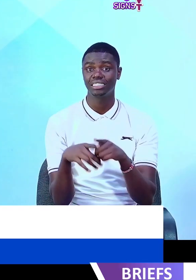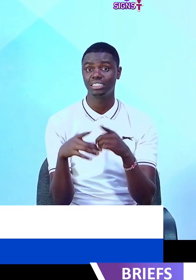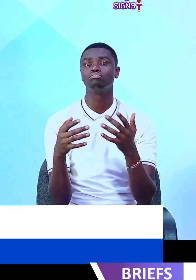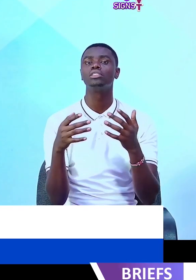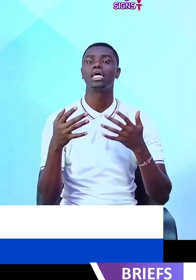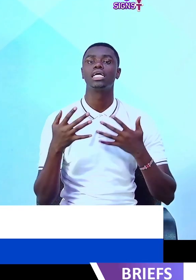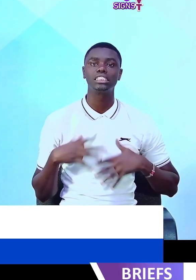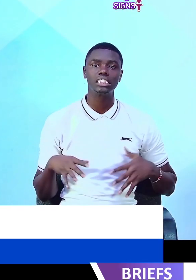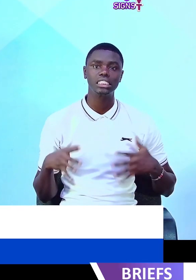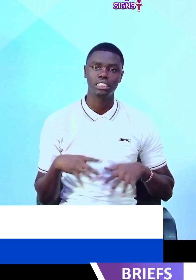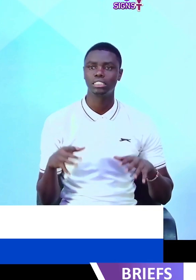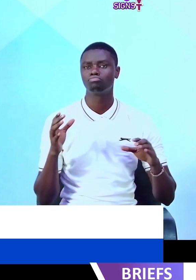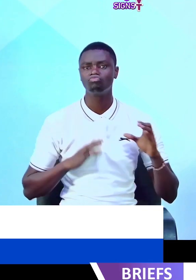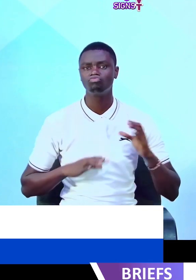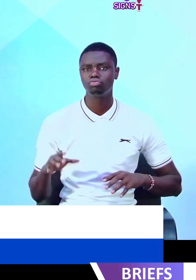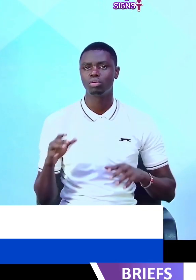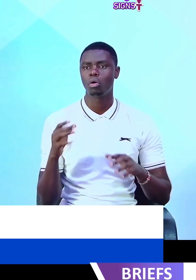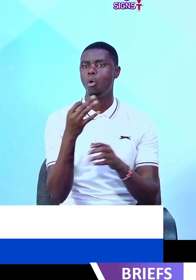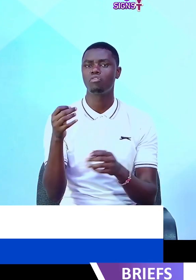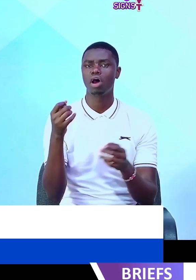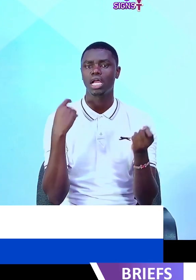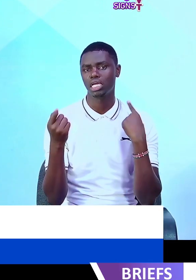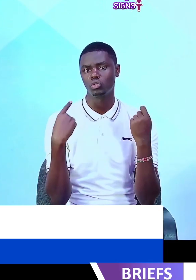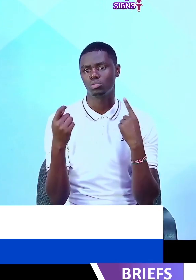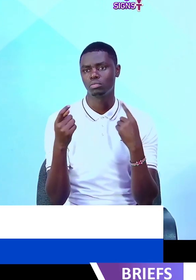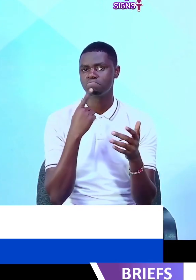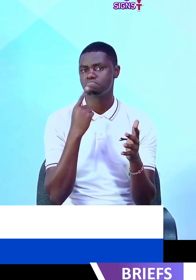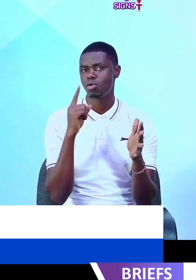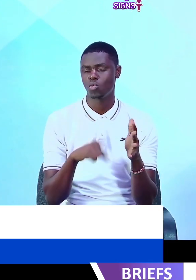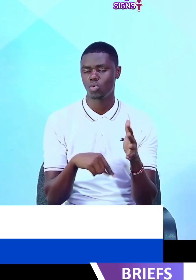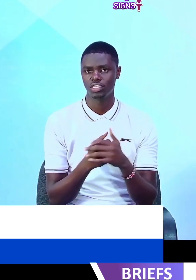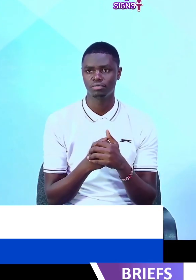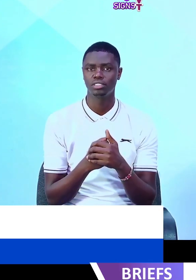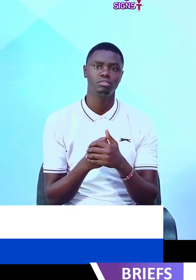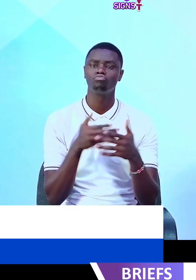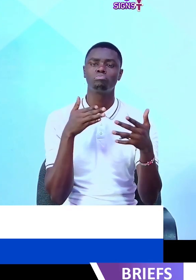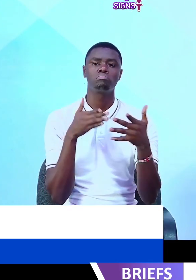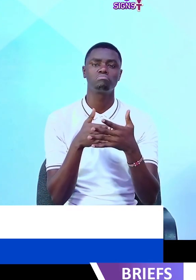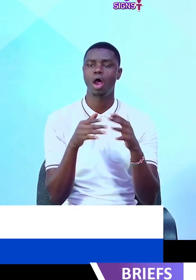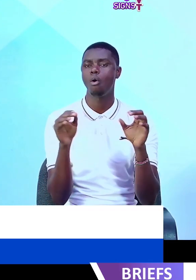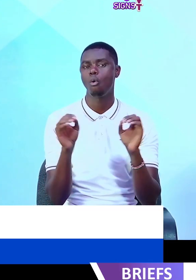citizens of Kericho, we have said we have no objection. We are voting